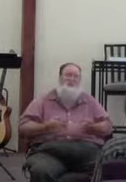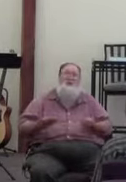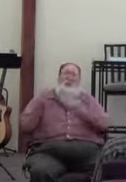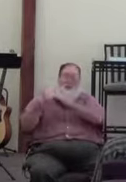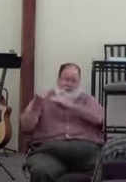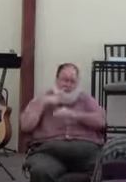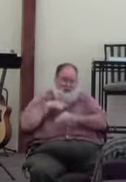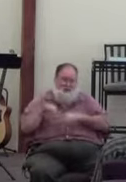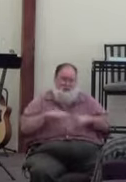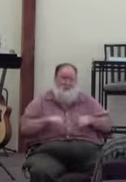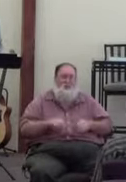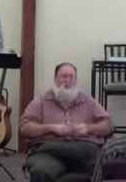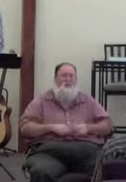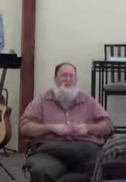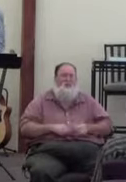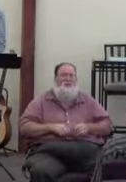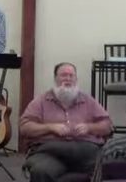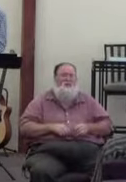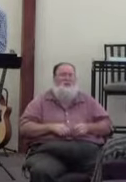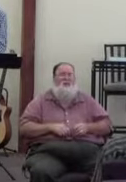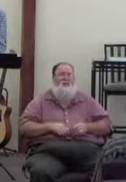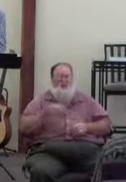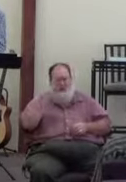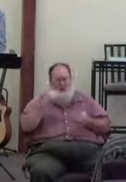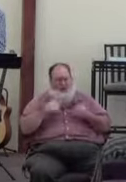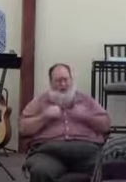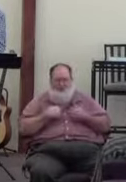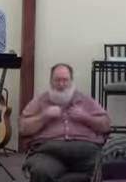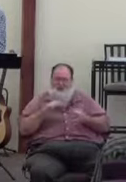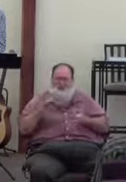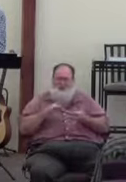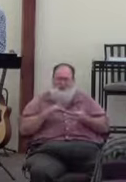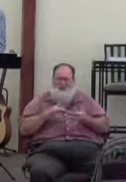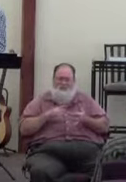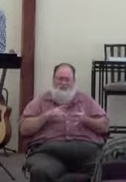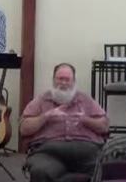Number four, God has a perfect plan. Verse